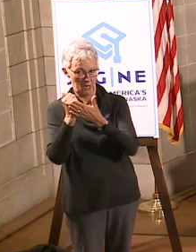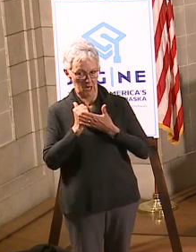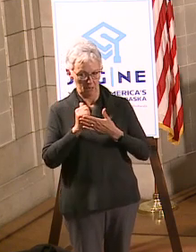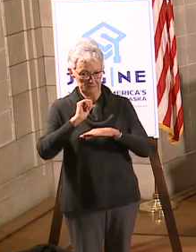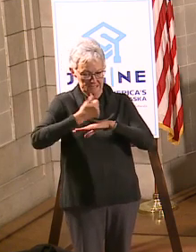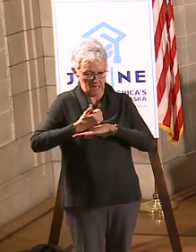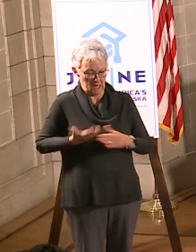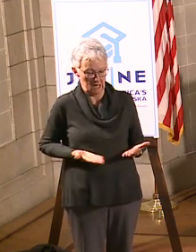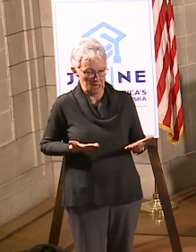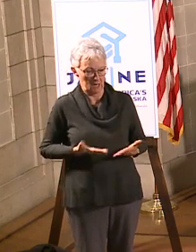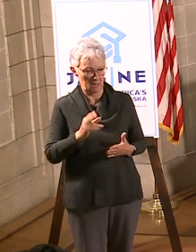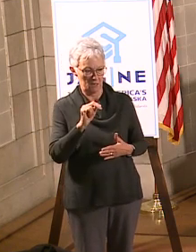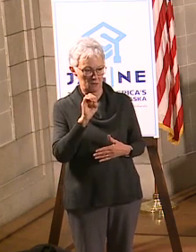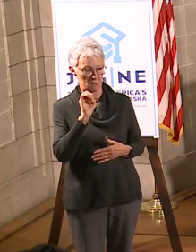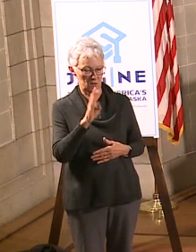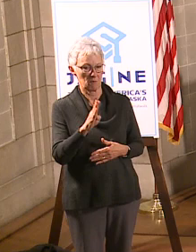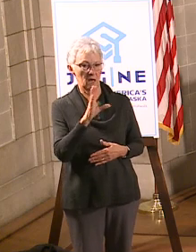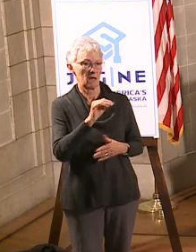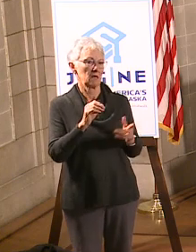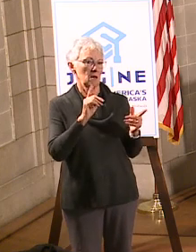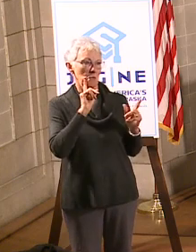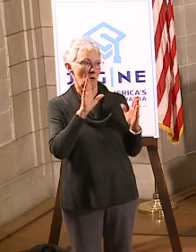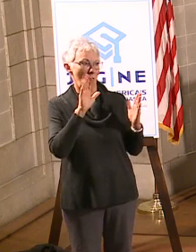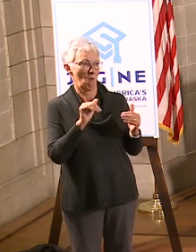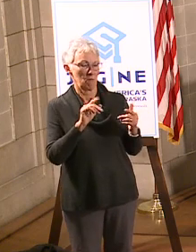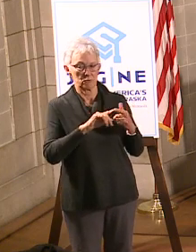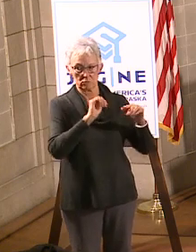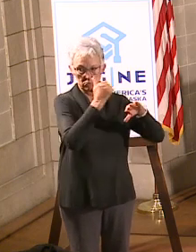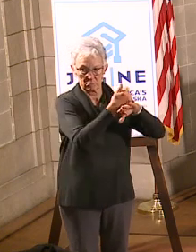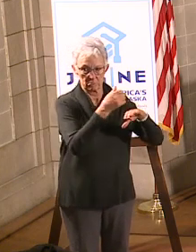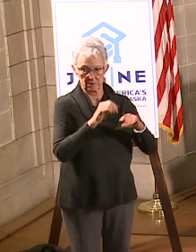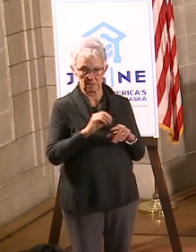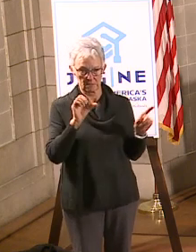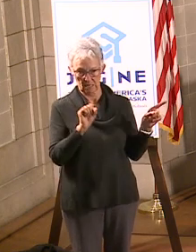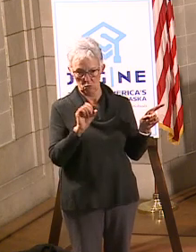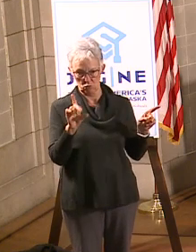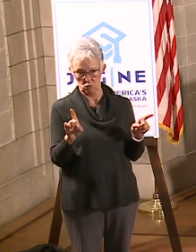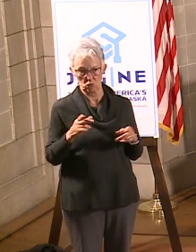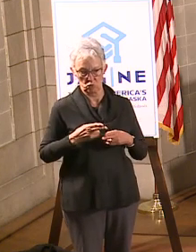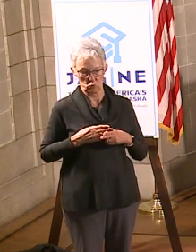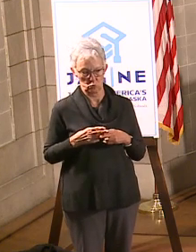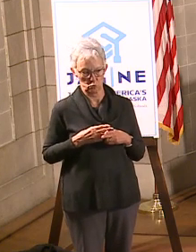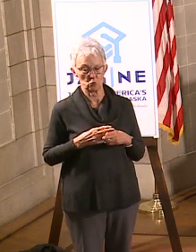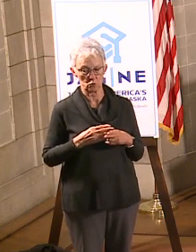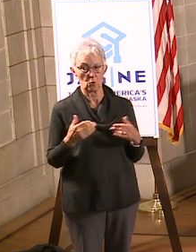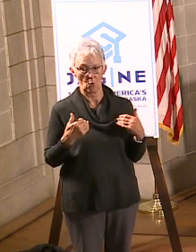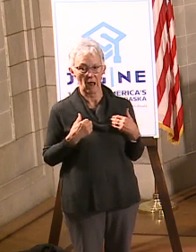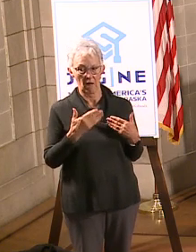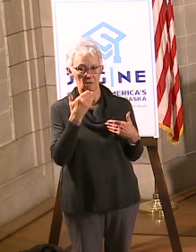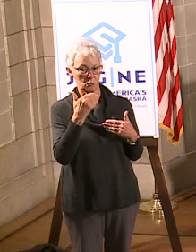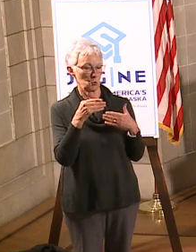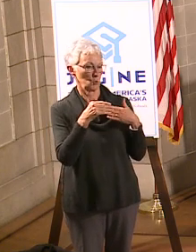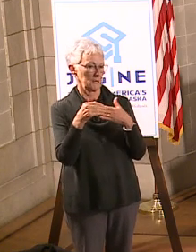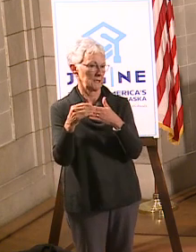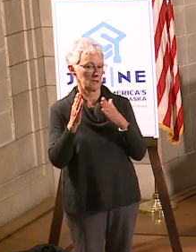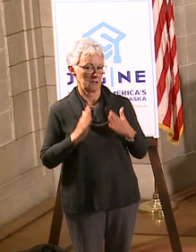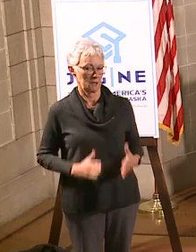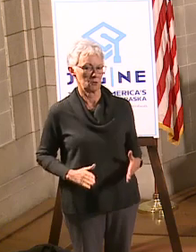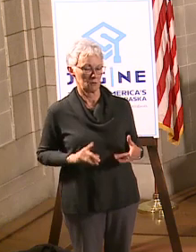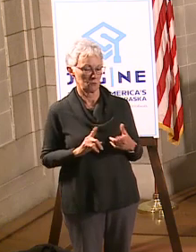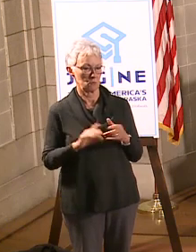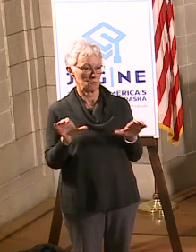So you've got a really experienced and seasoned leader to help make sure this goes and continues to do the job that we're